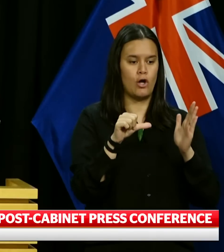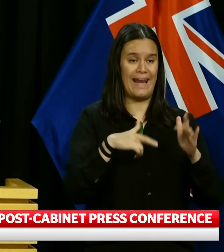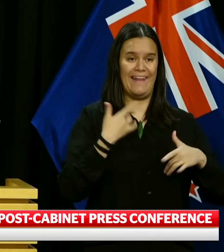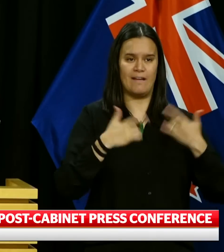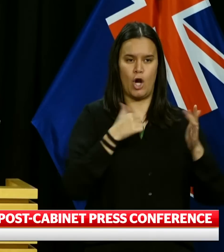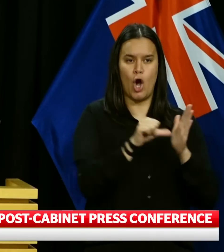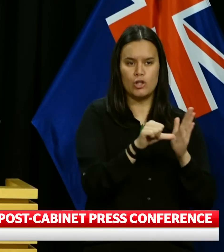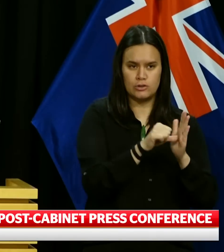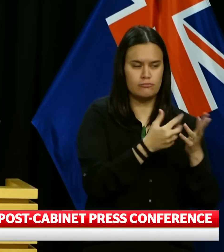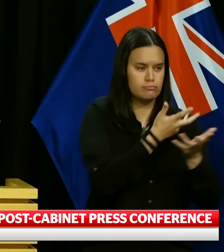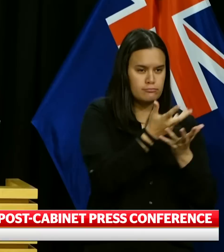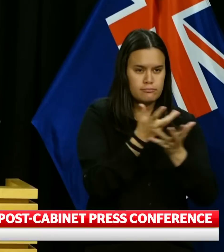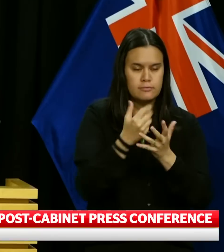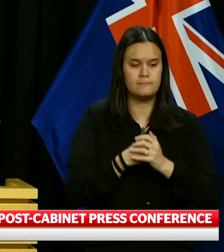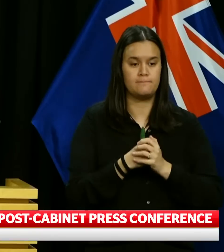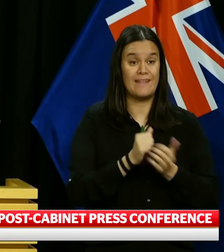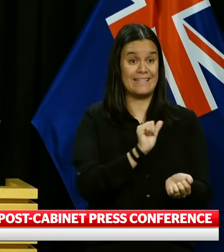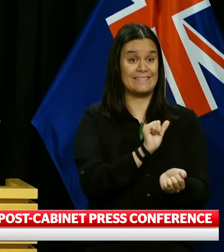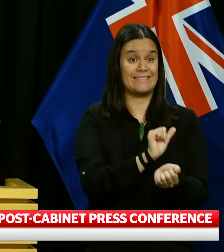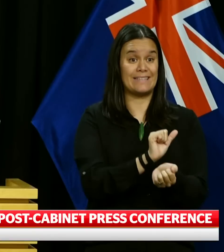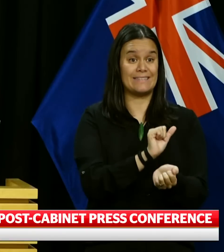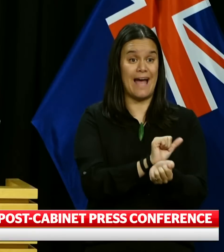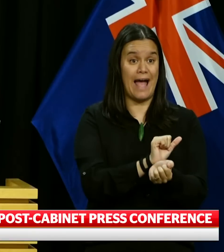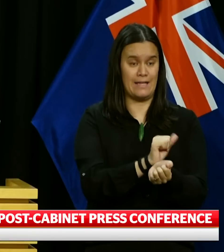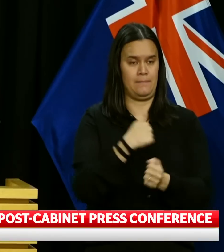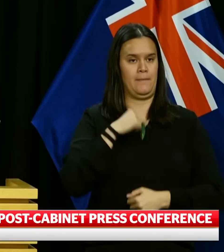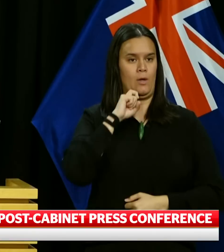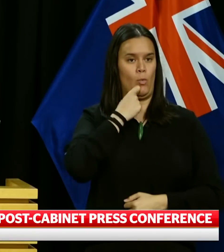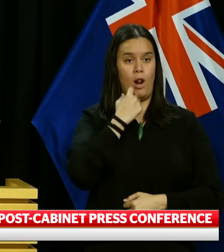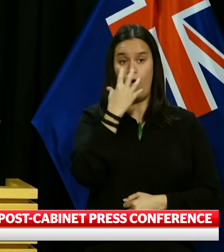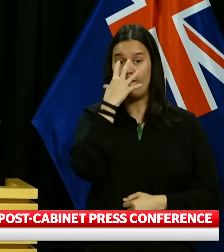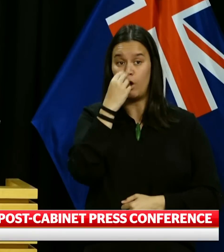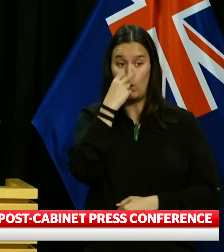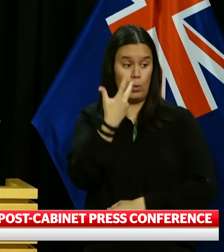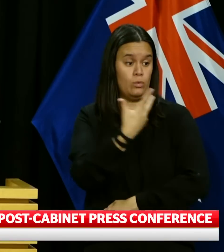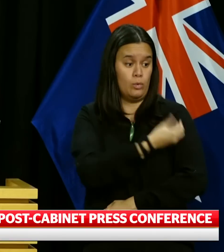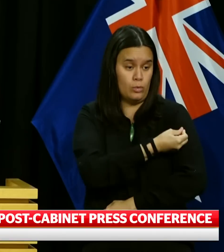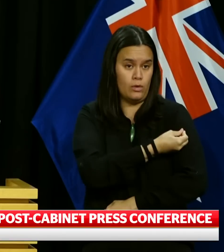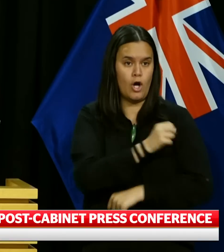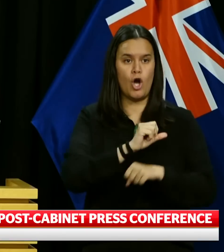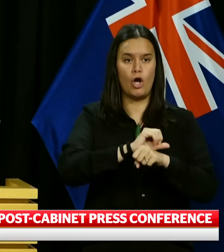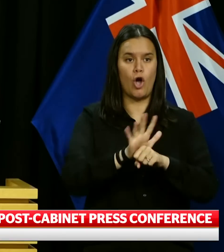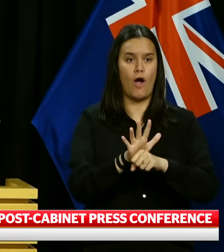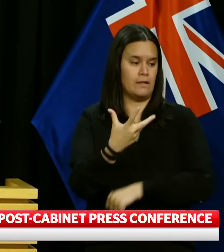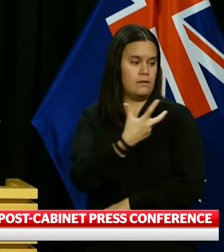And on Saturday, I will be getting my flu and COVID-19